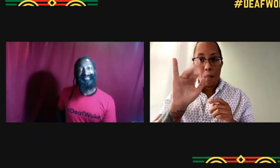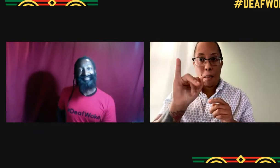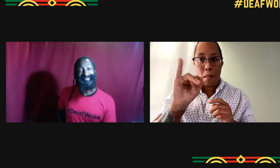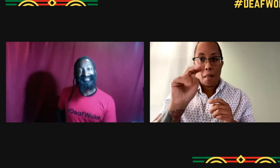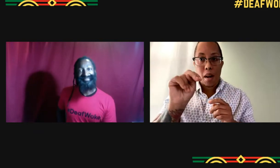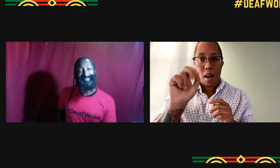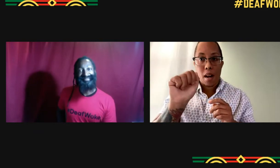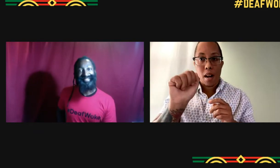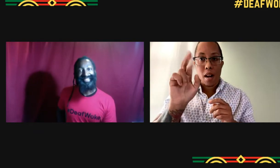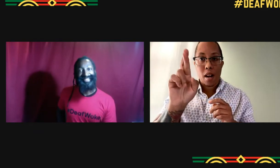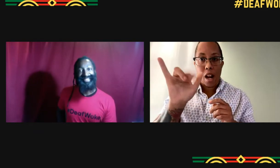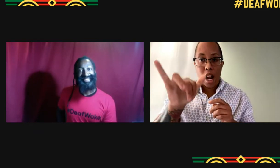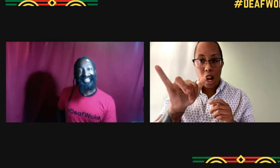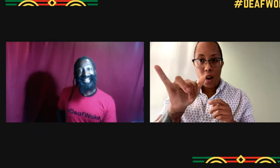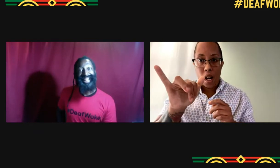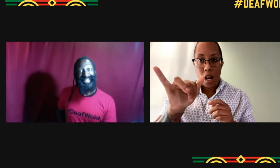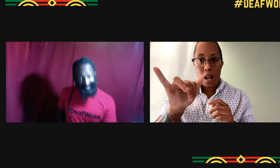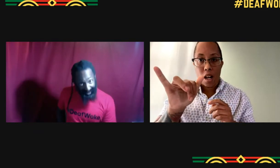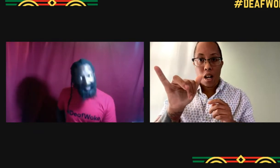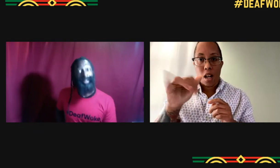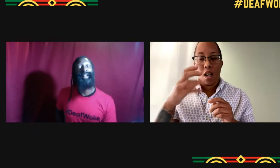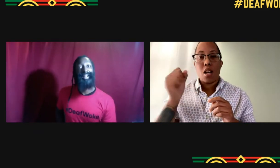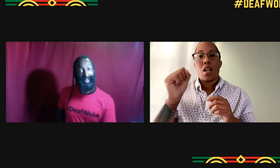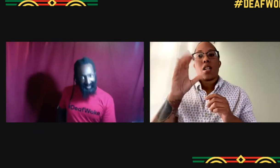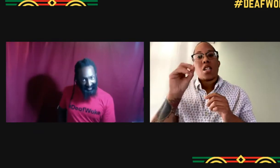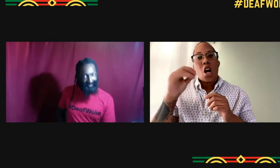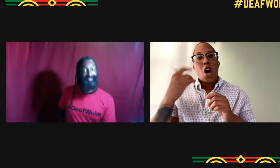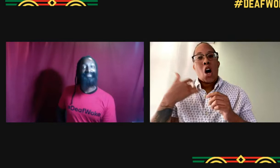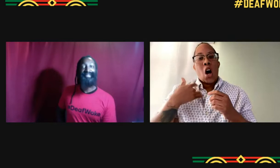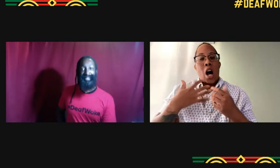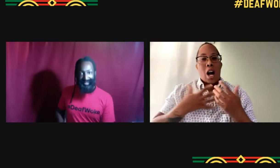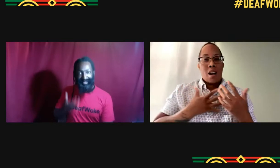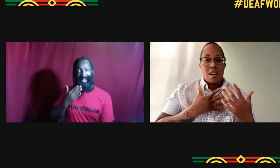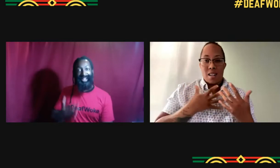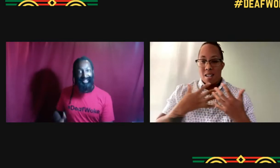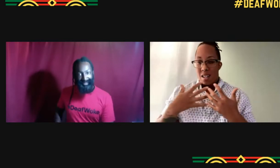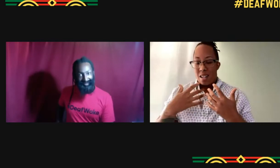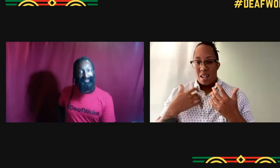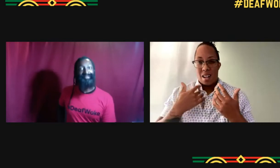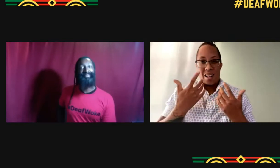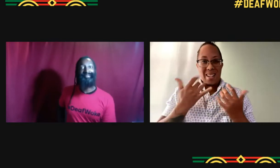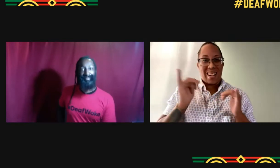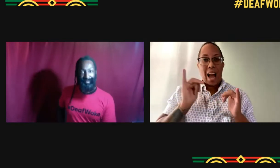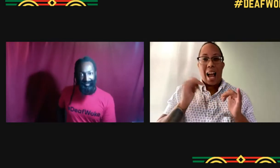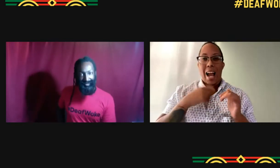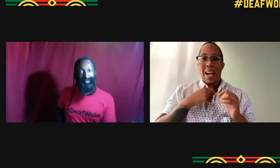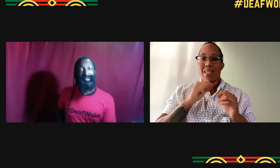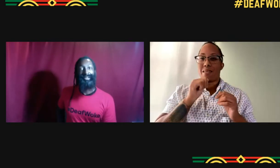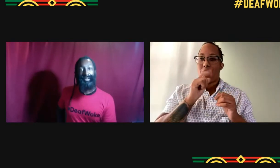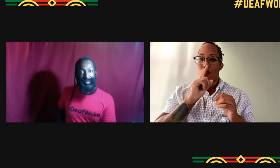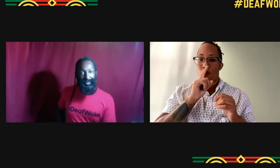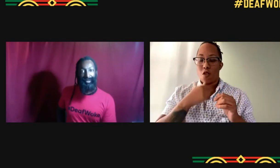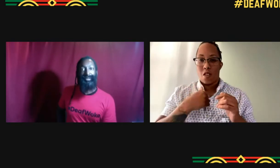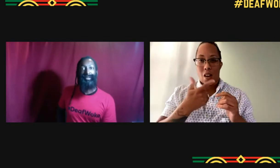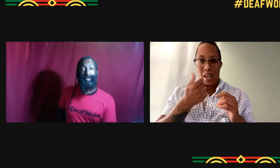There are, not only do I identify as trans, but I also identify as non-binary.